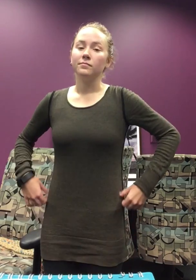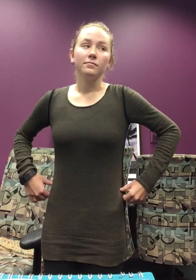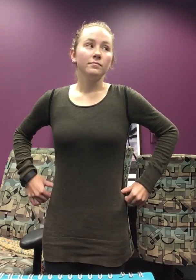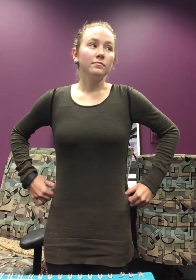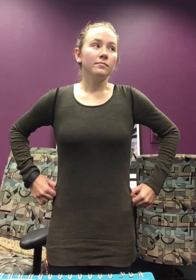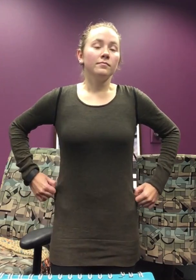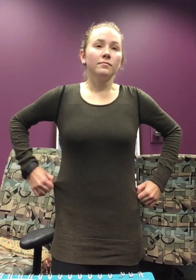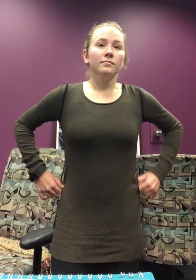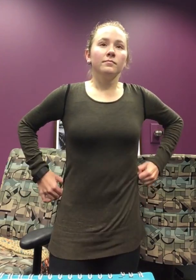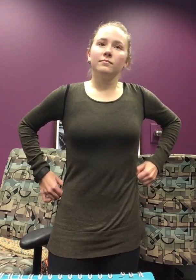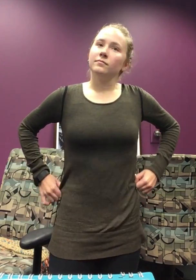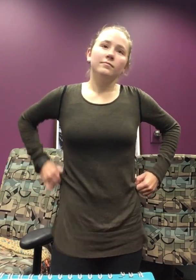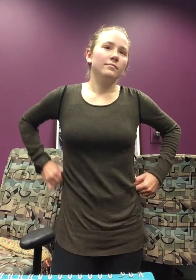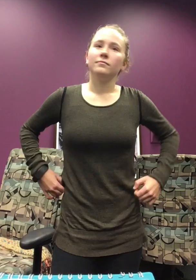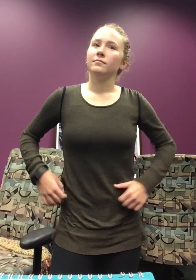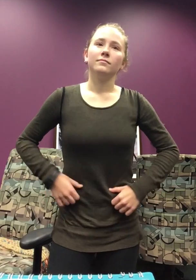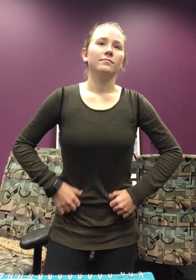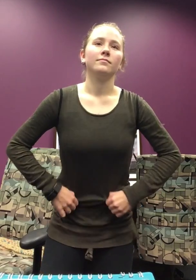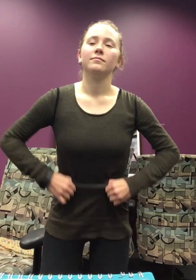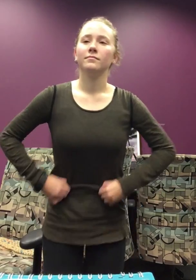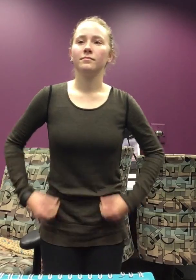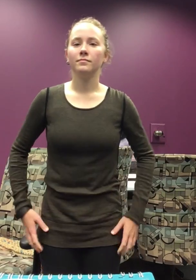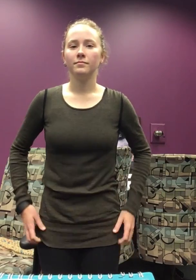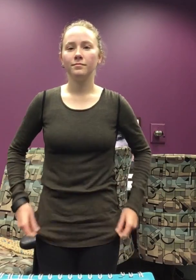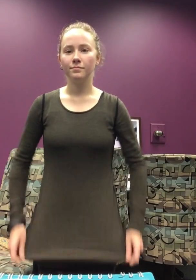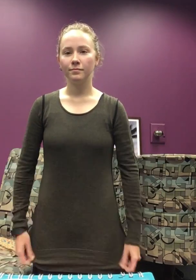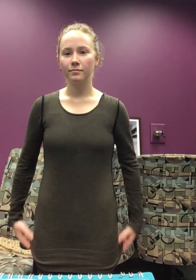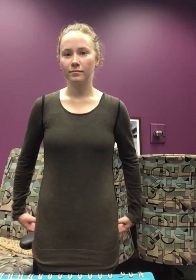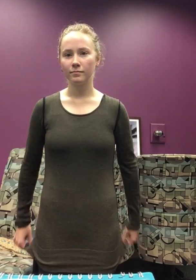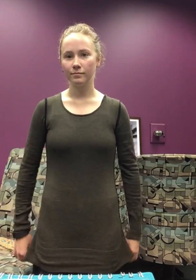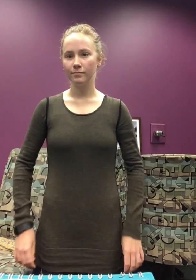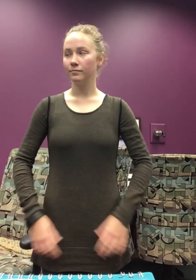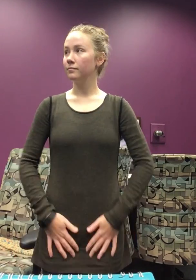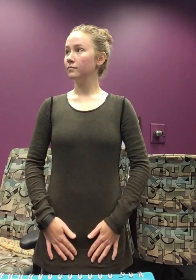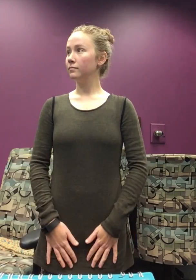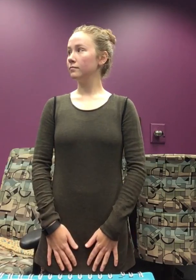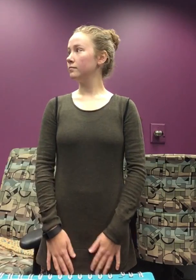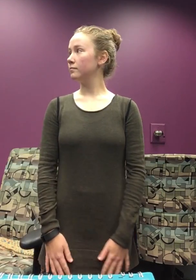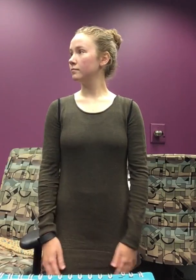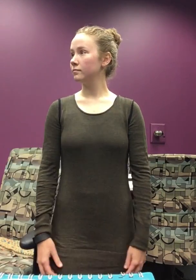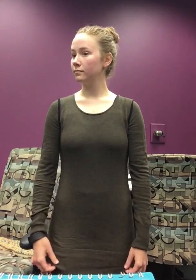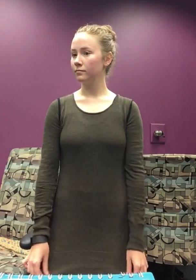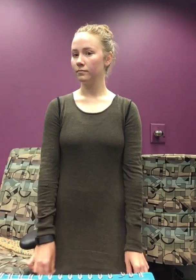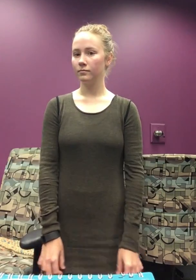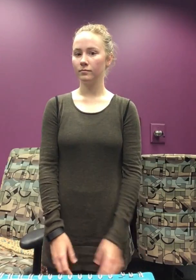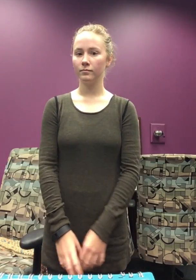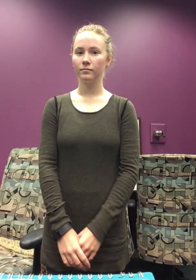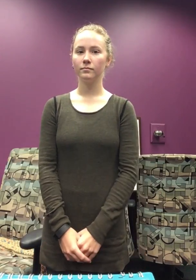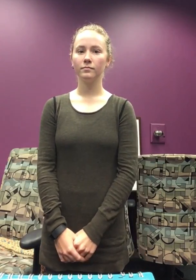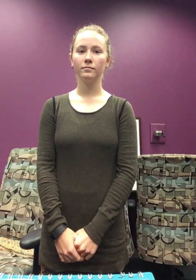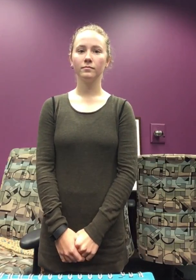to interpret from English to sign. Imagine the video camera is the deaf student. Good luck.